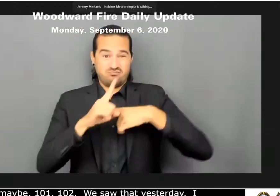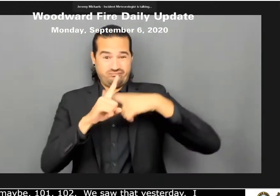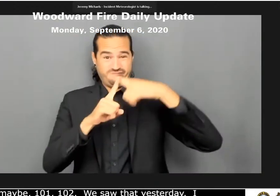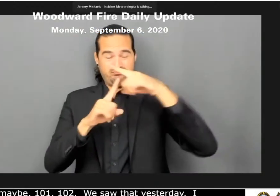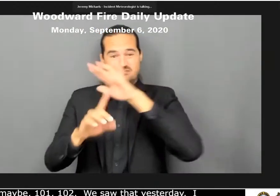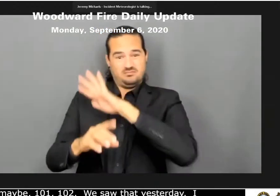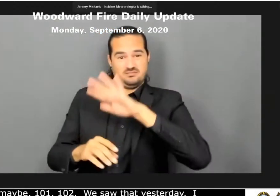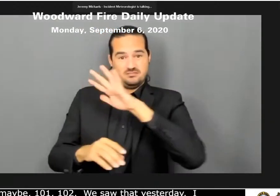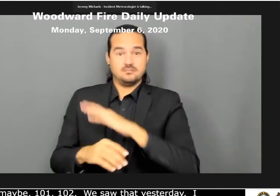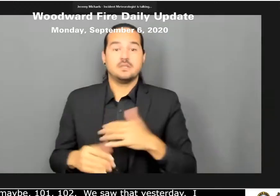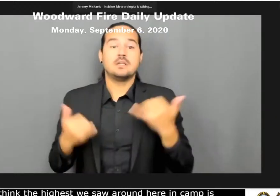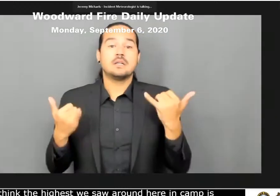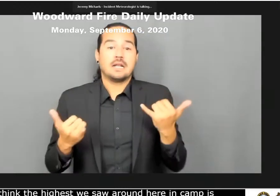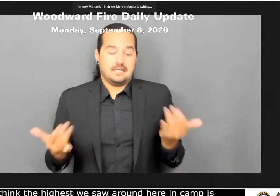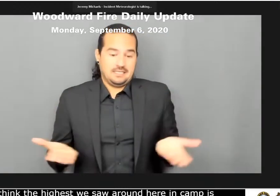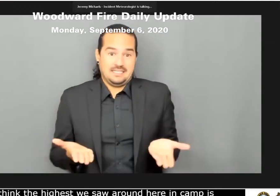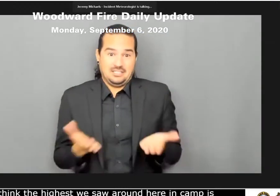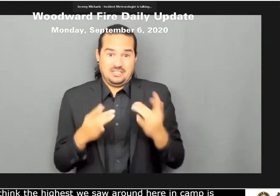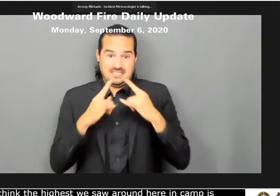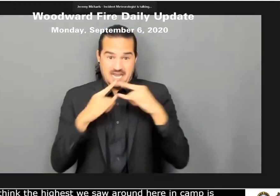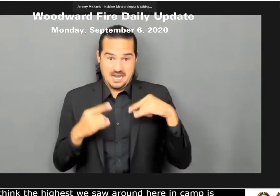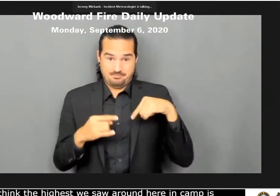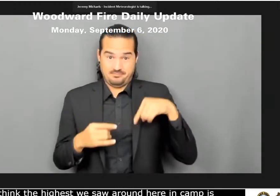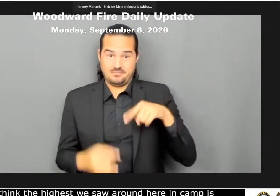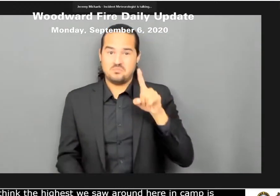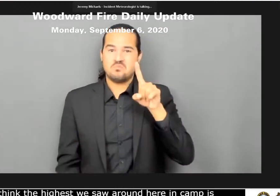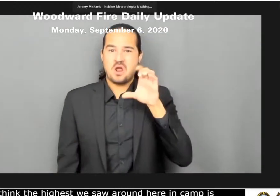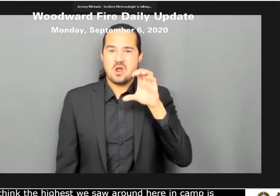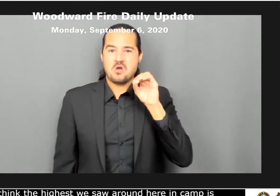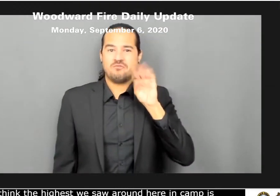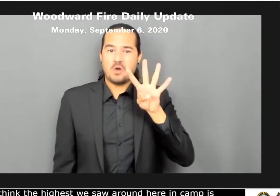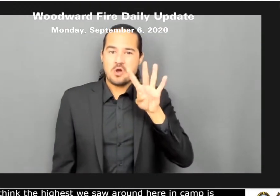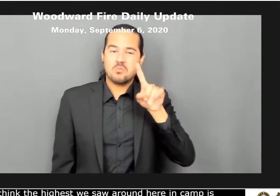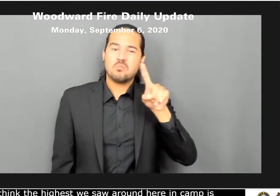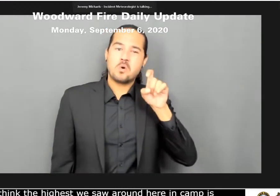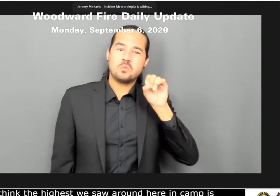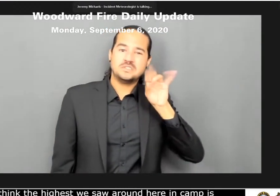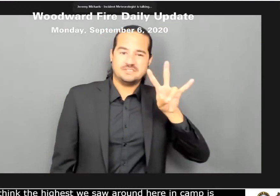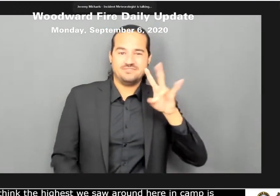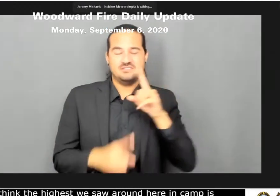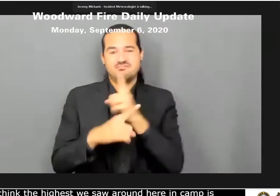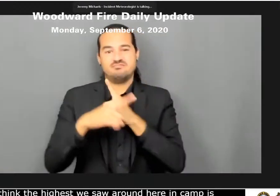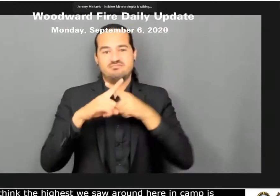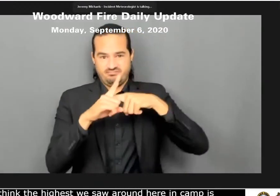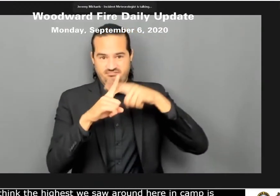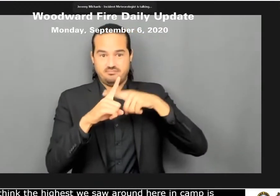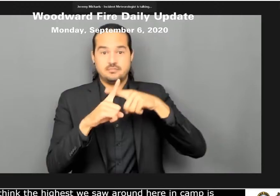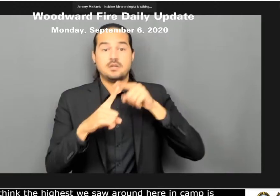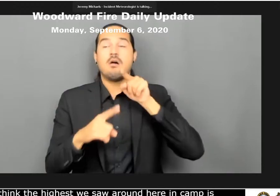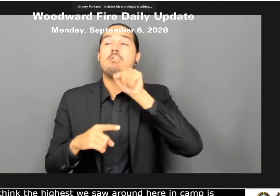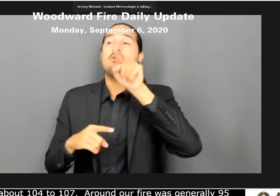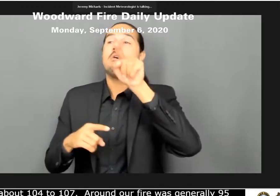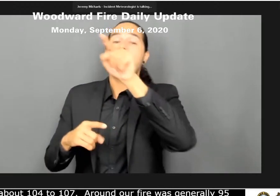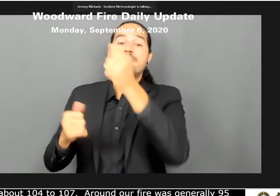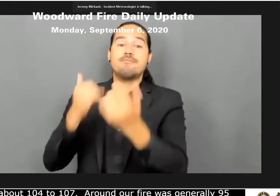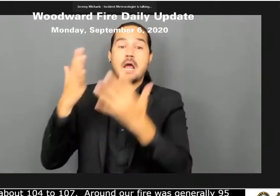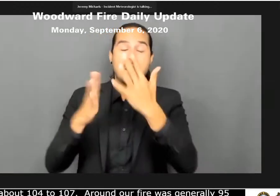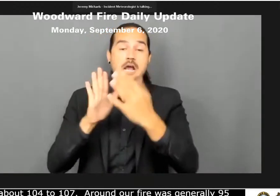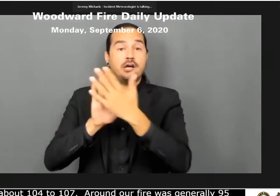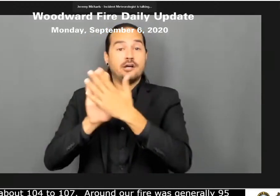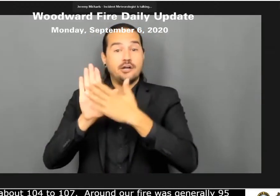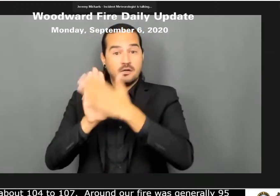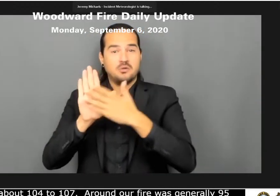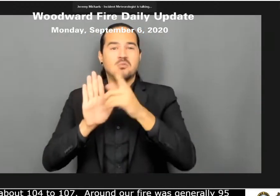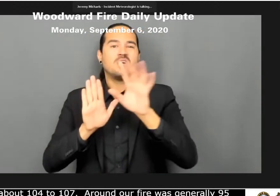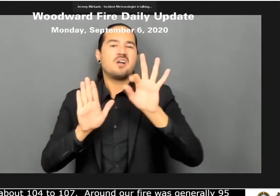107. But around our fire, it was generally about 95 to 103. And with that, we have, this is kind of the